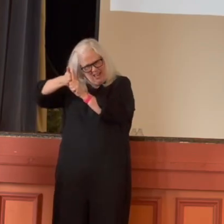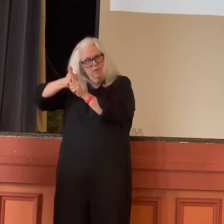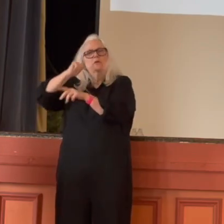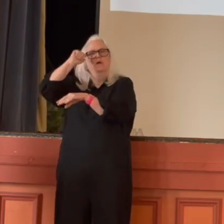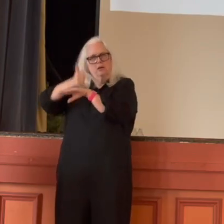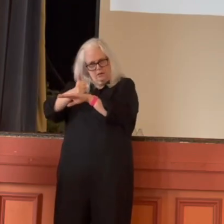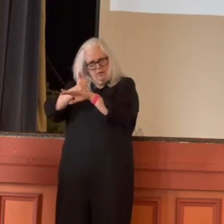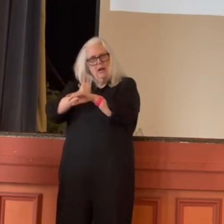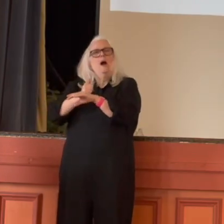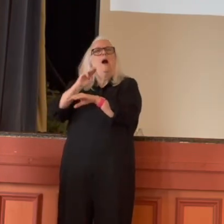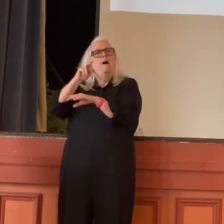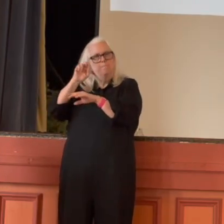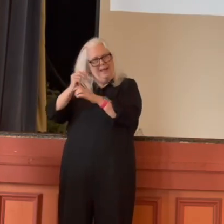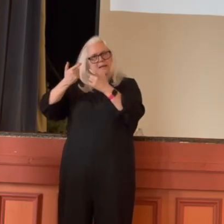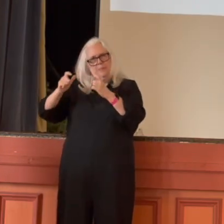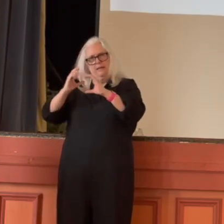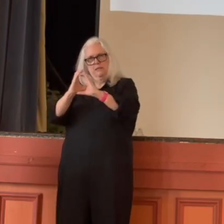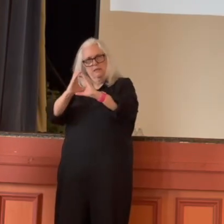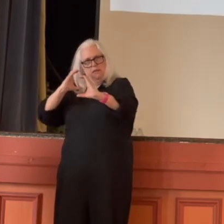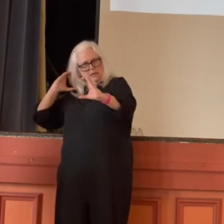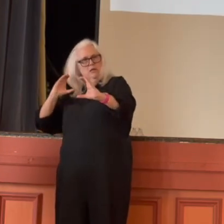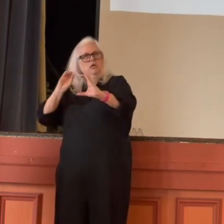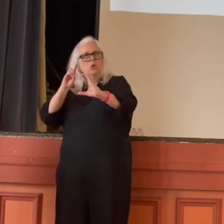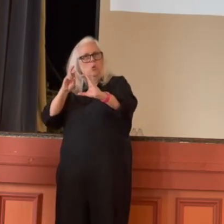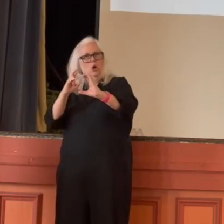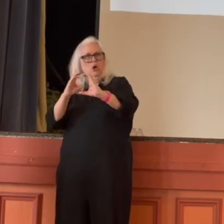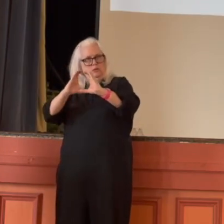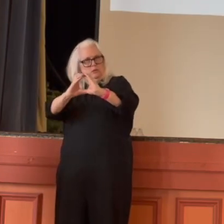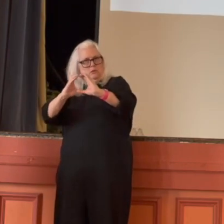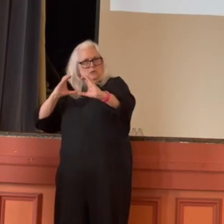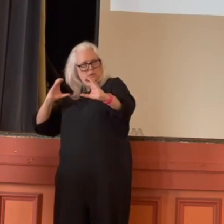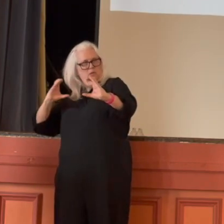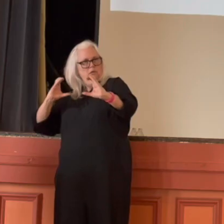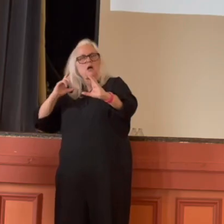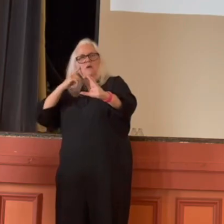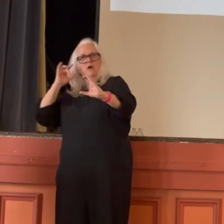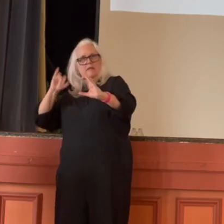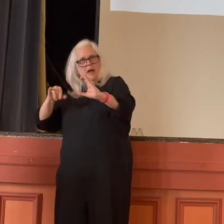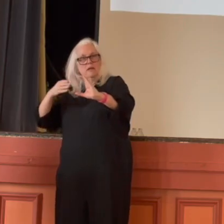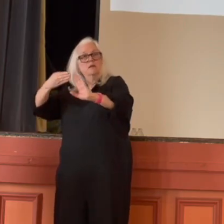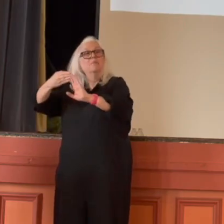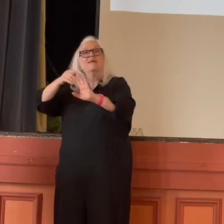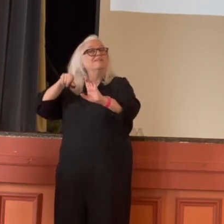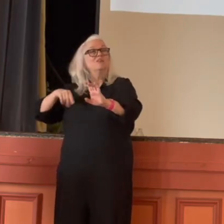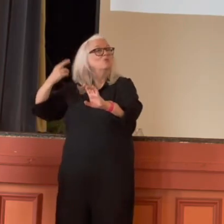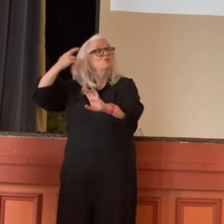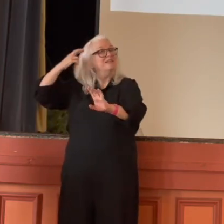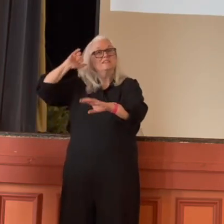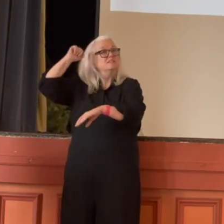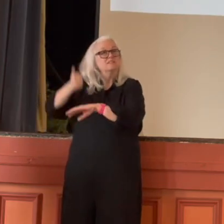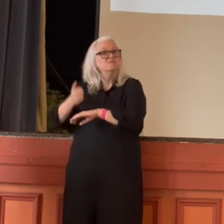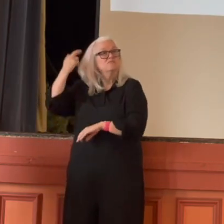And part of the driving factor behind that was a series of cholera epidemics, because